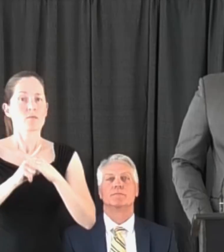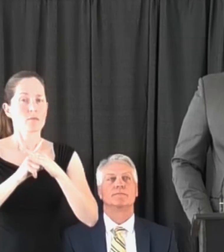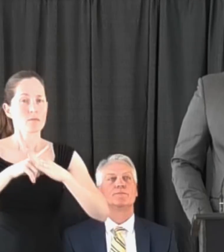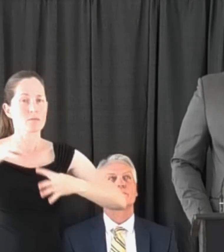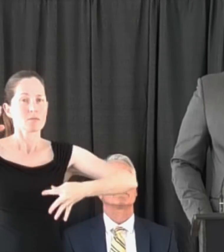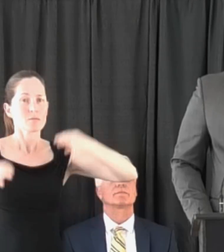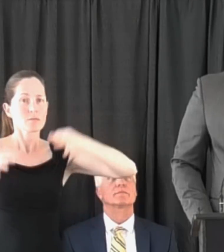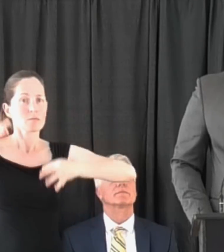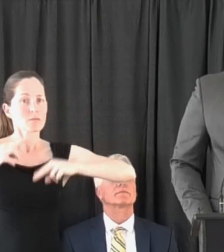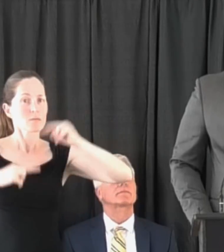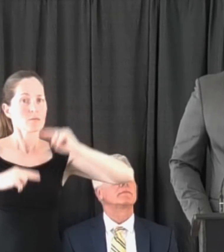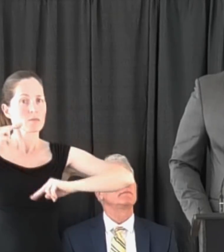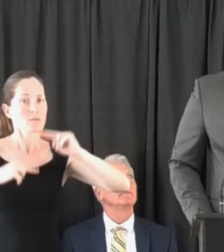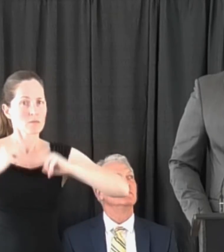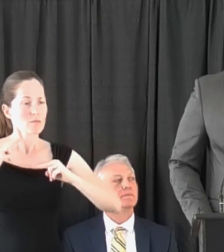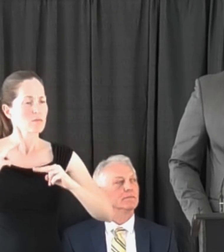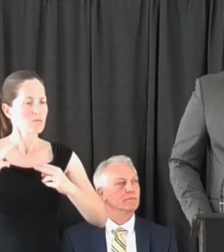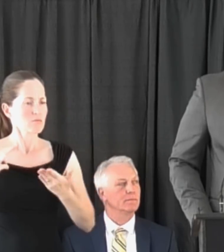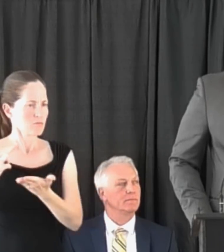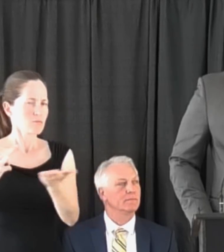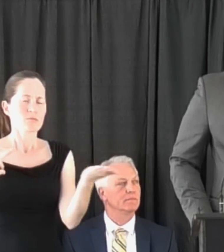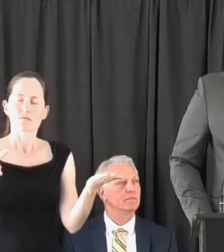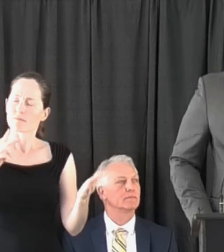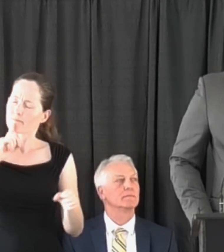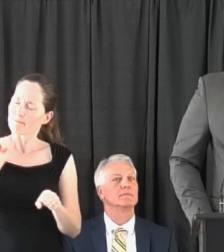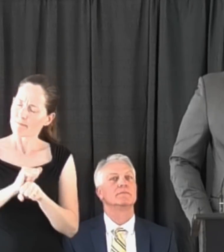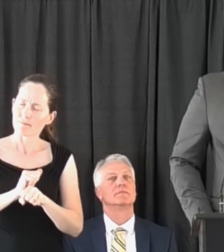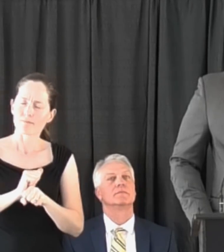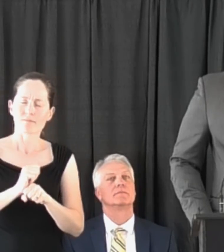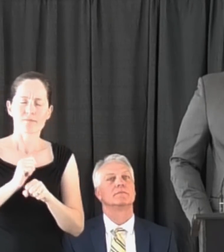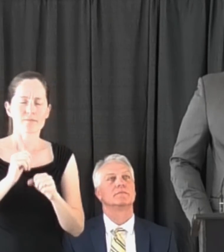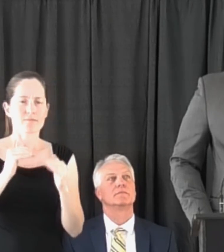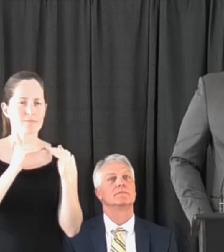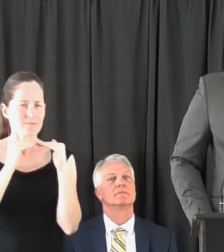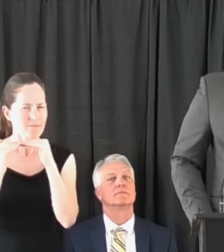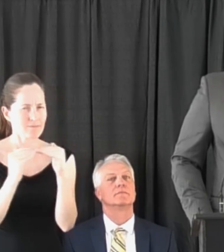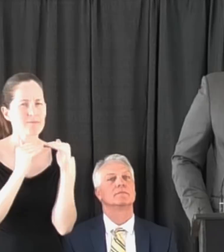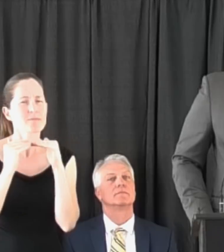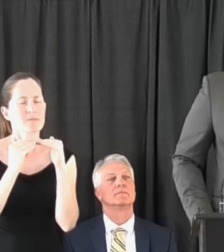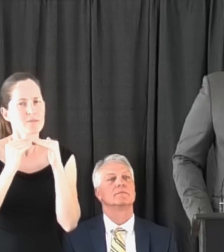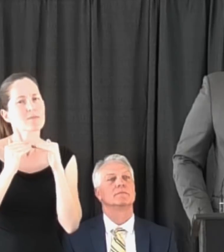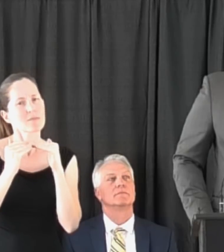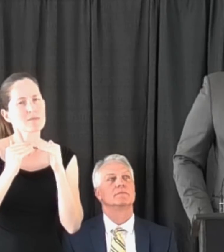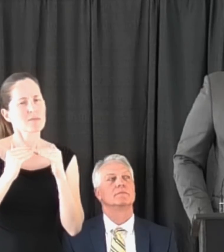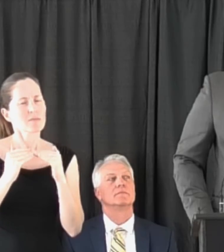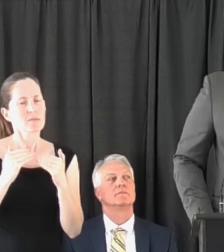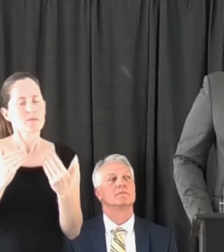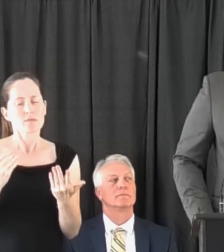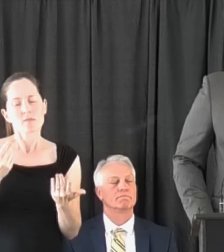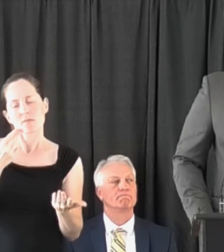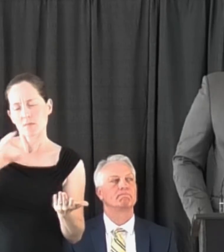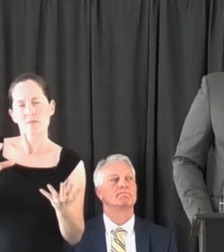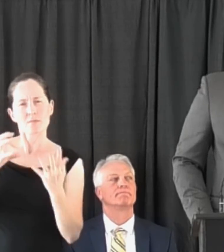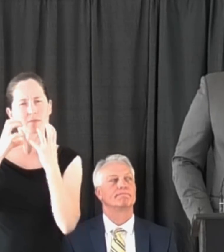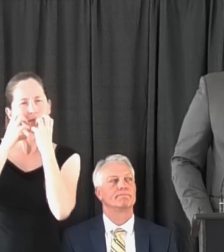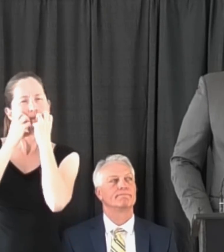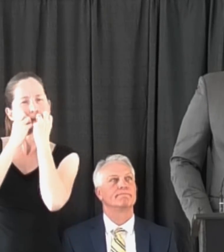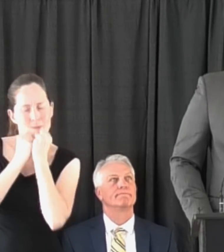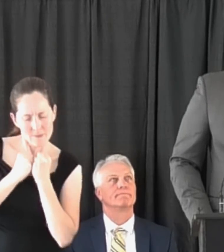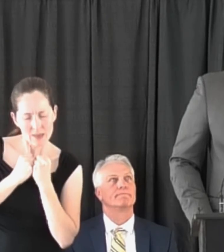place where fairness was embraced and where environmental sustainability was